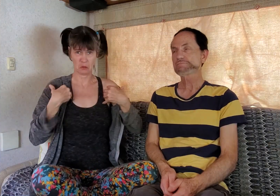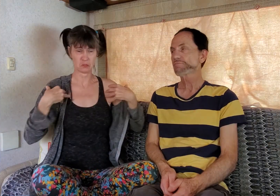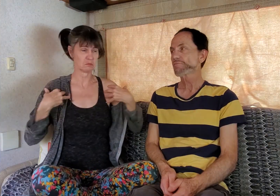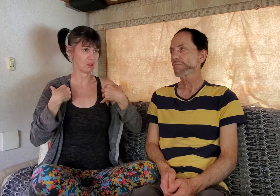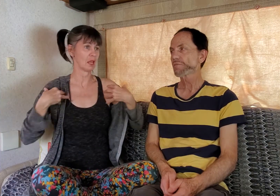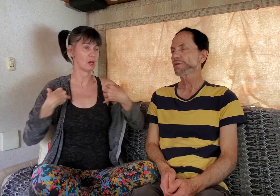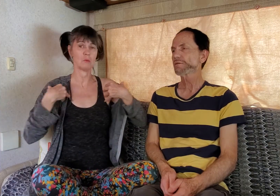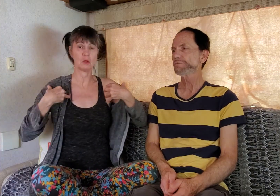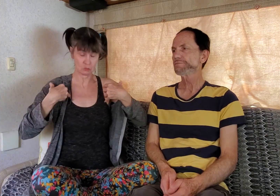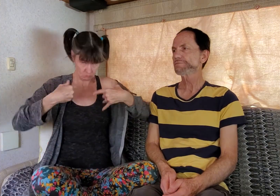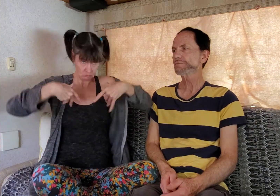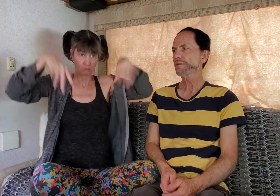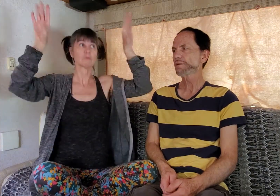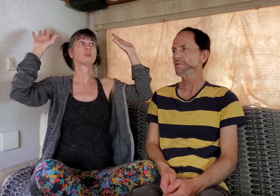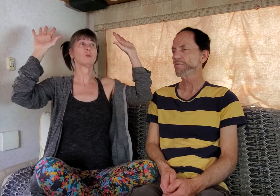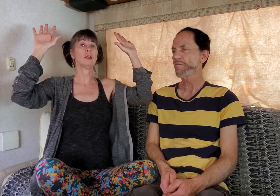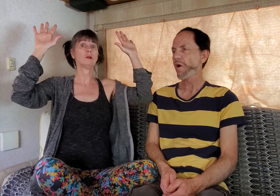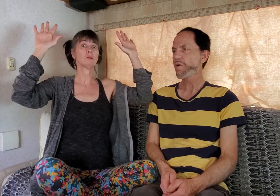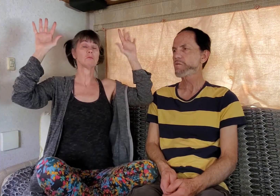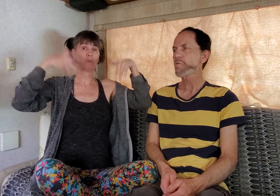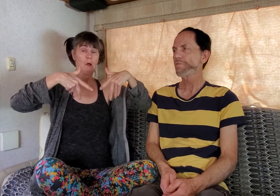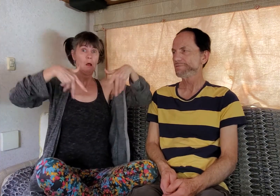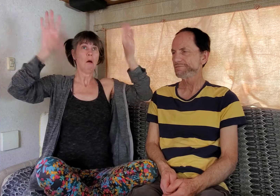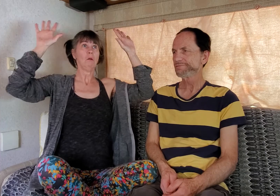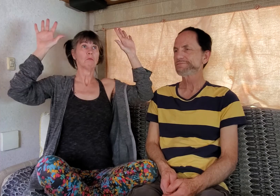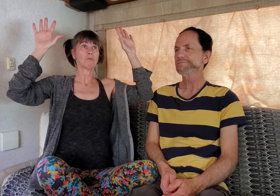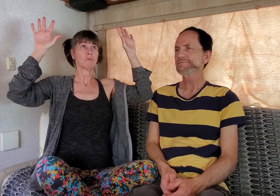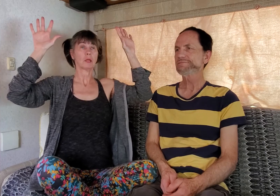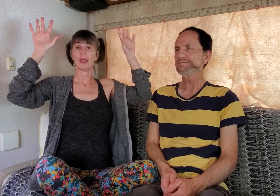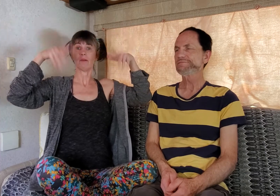animals. Animals surrendered. They gave up,